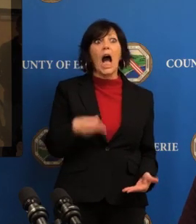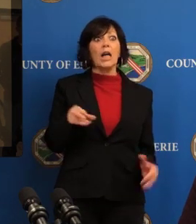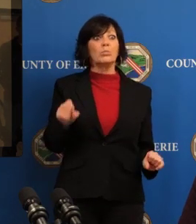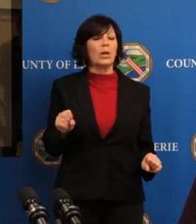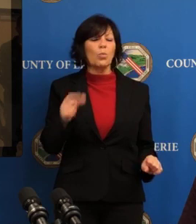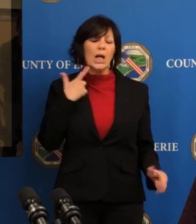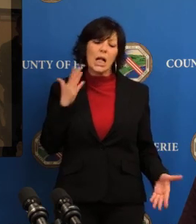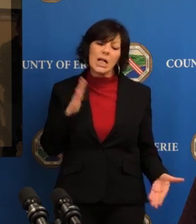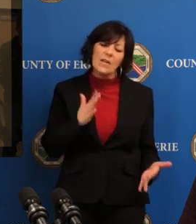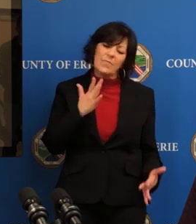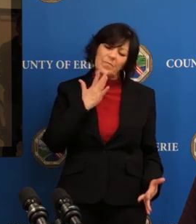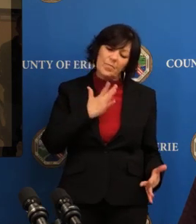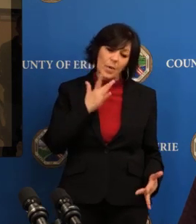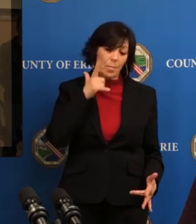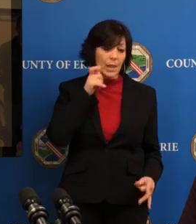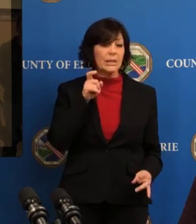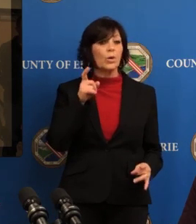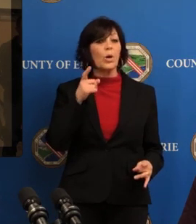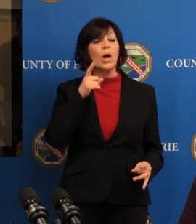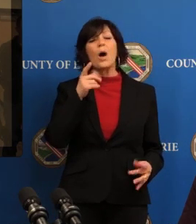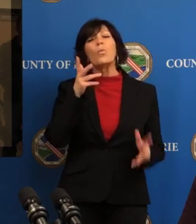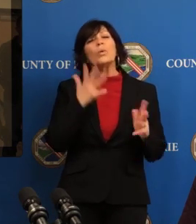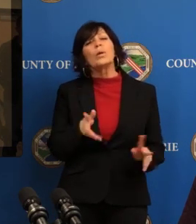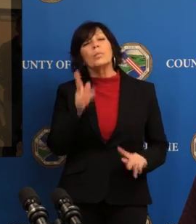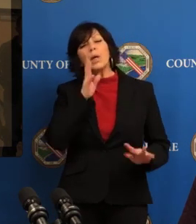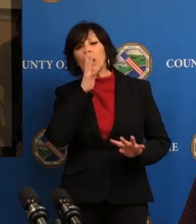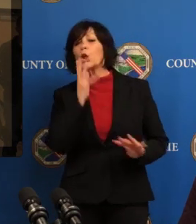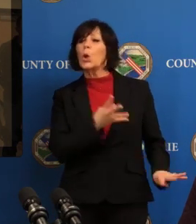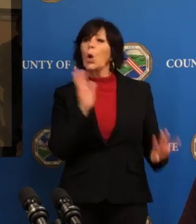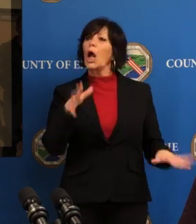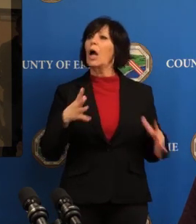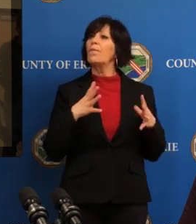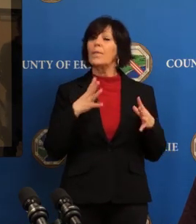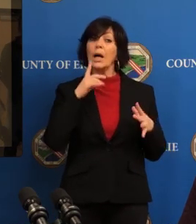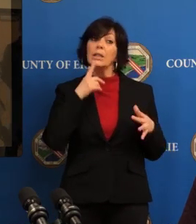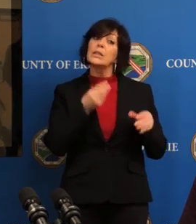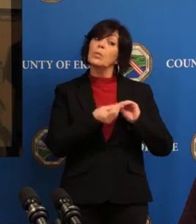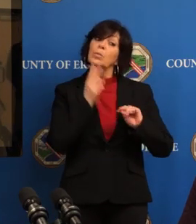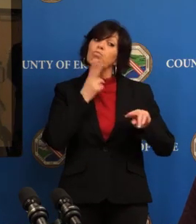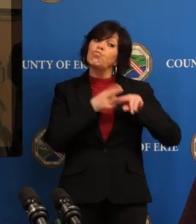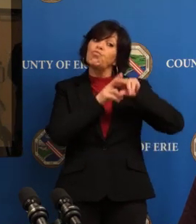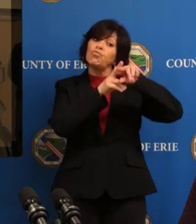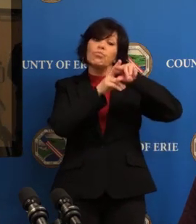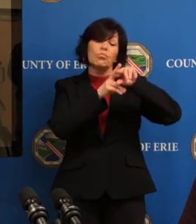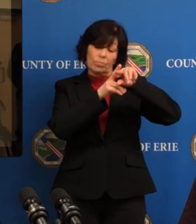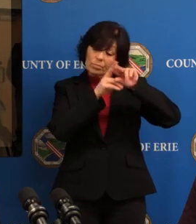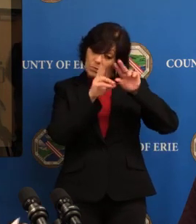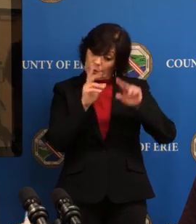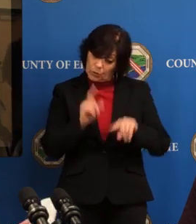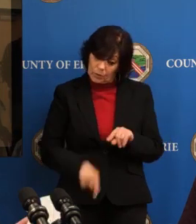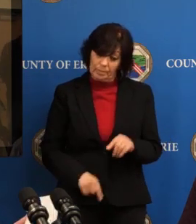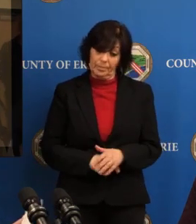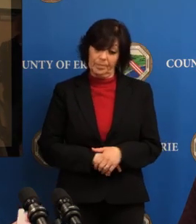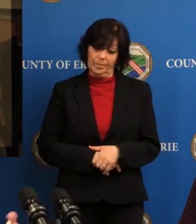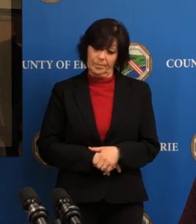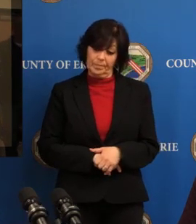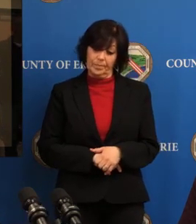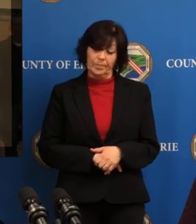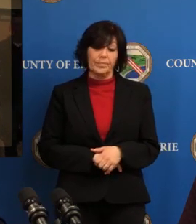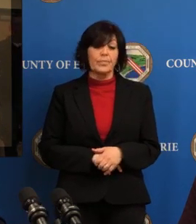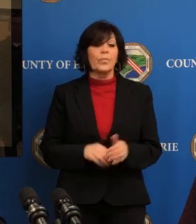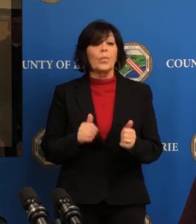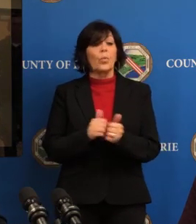possible, because of individuals ignoring the rules and thinking, I'm immune to it. Nobody's immune to it. With